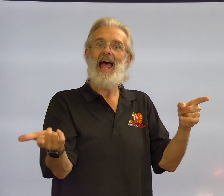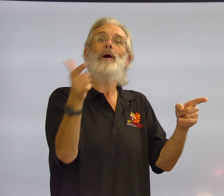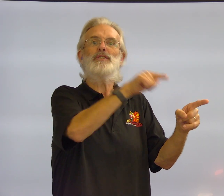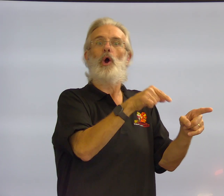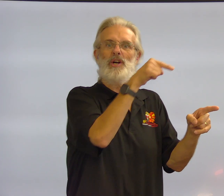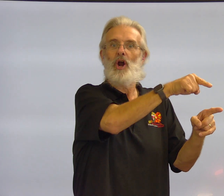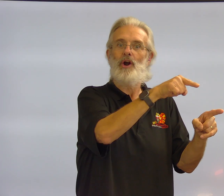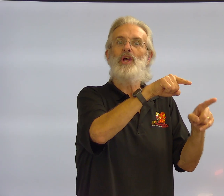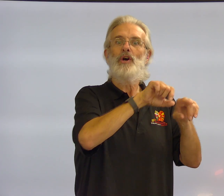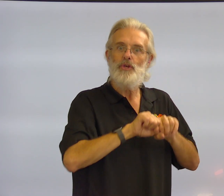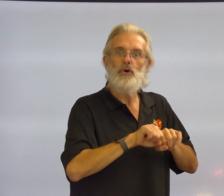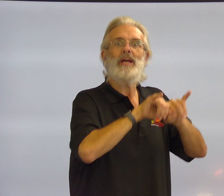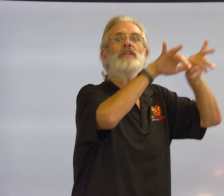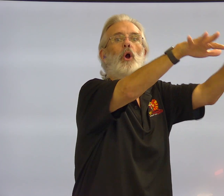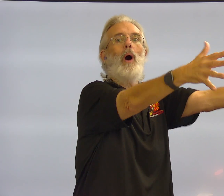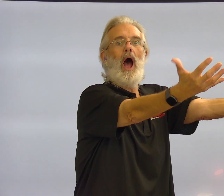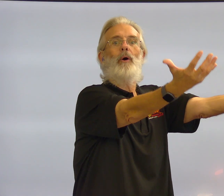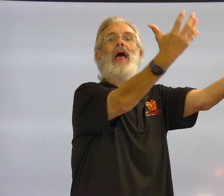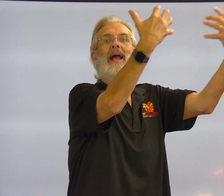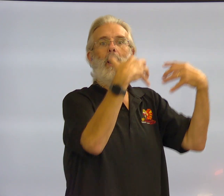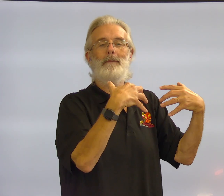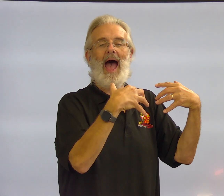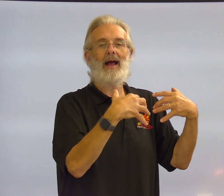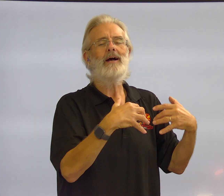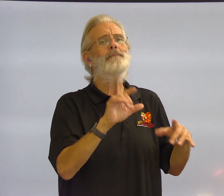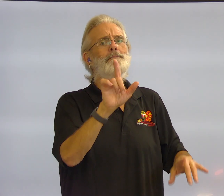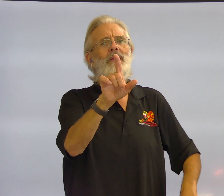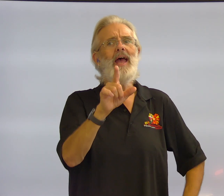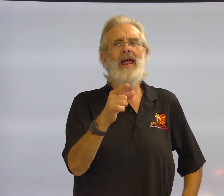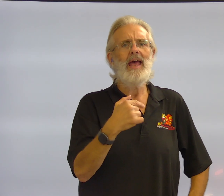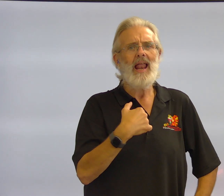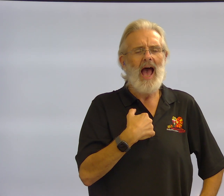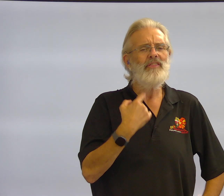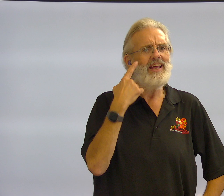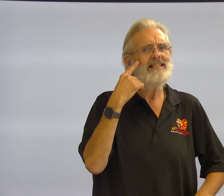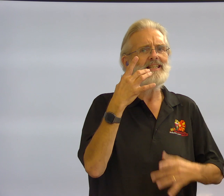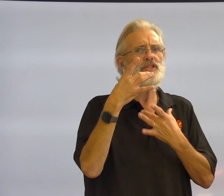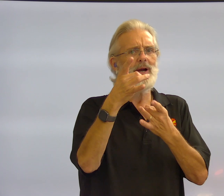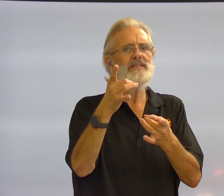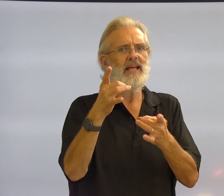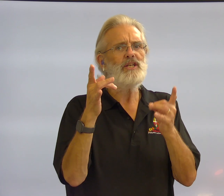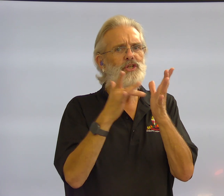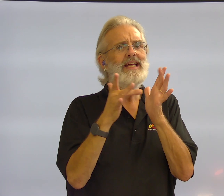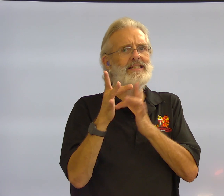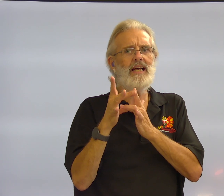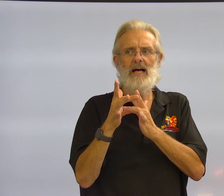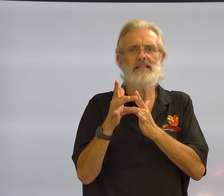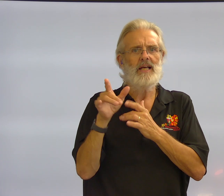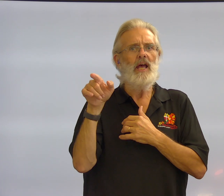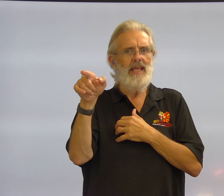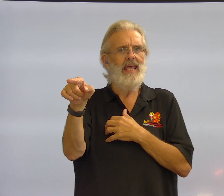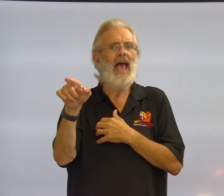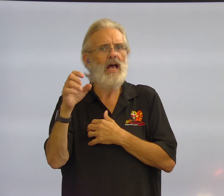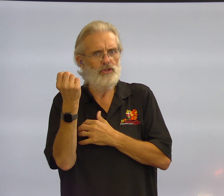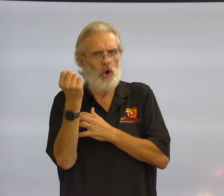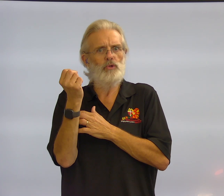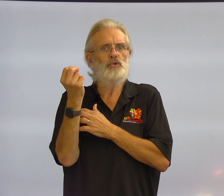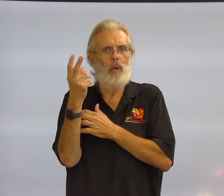it's your turn. You get to go out and come back. And I think it's interesting. Jesus, he has those